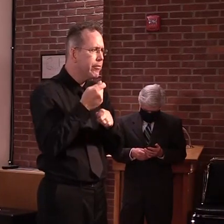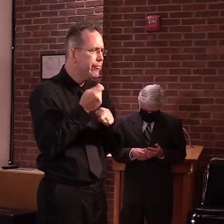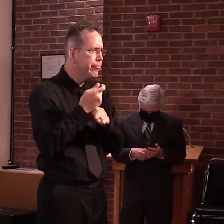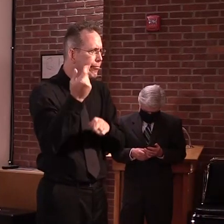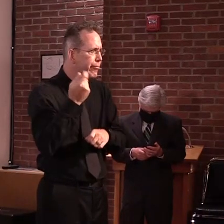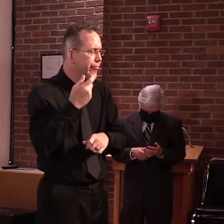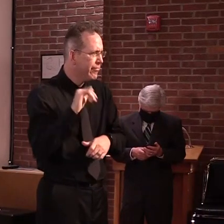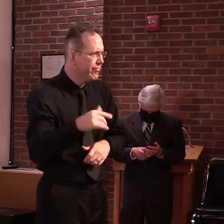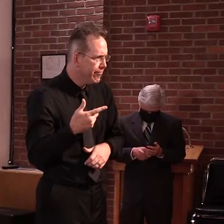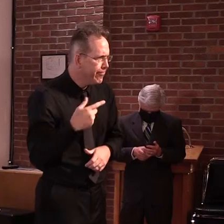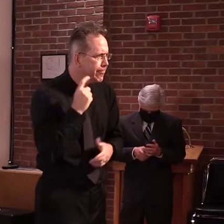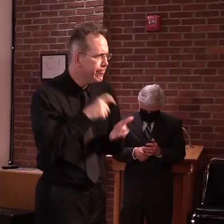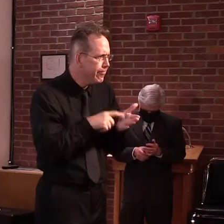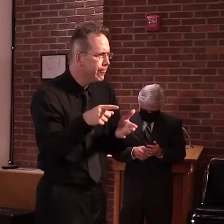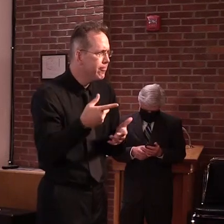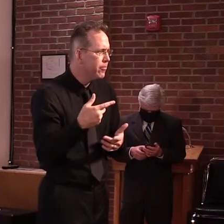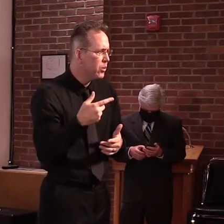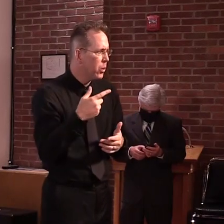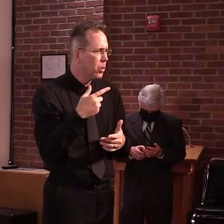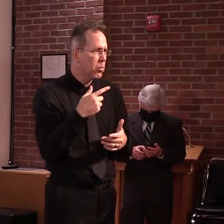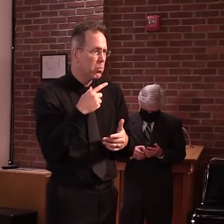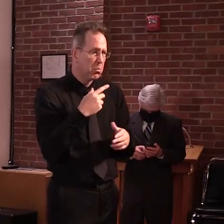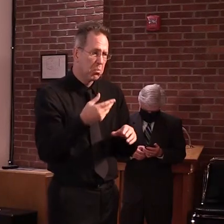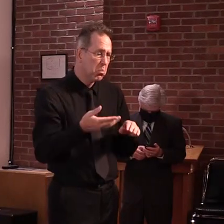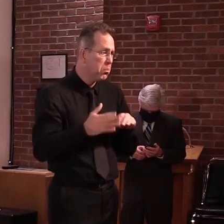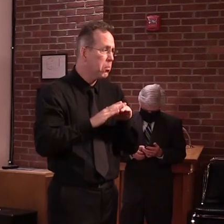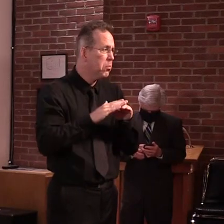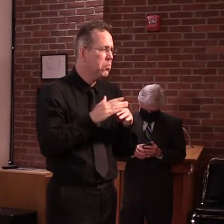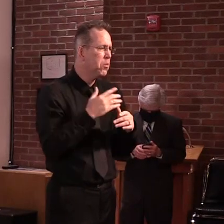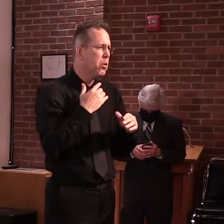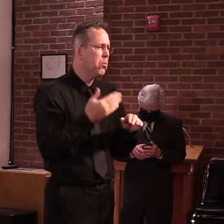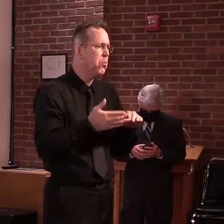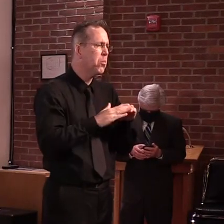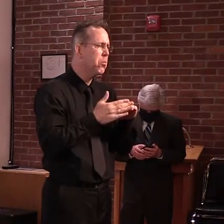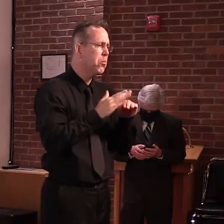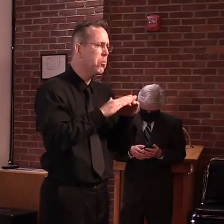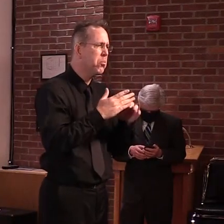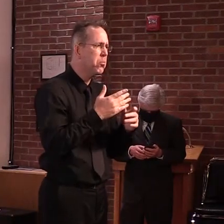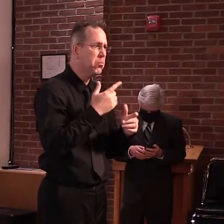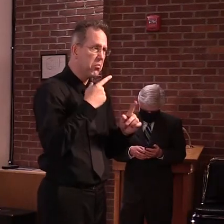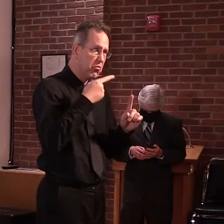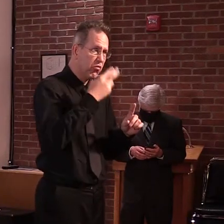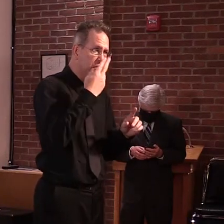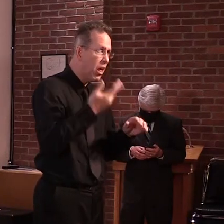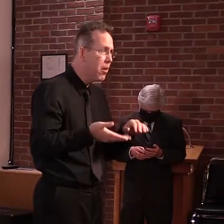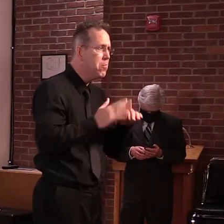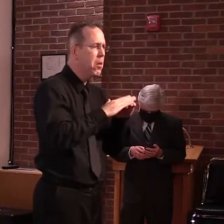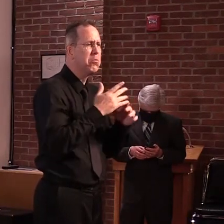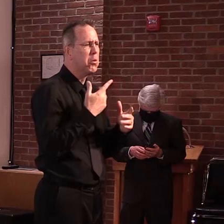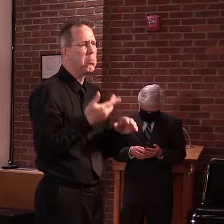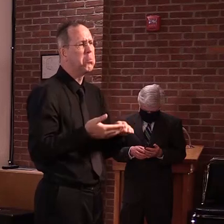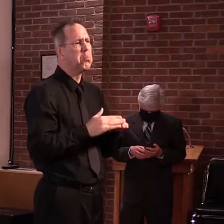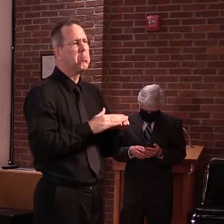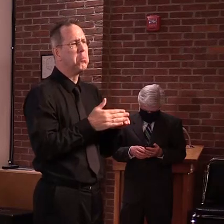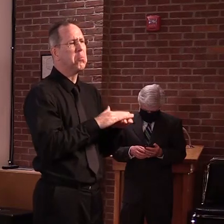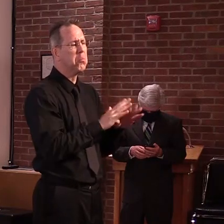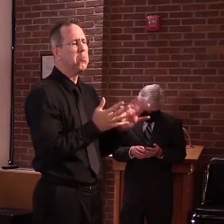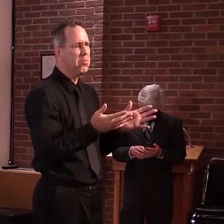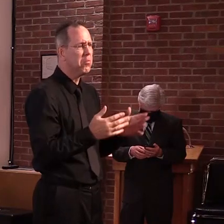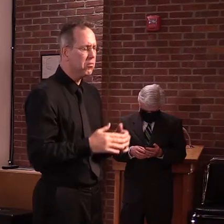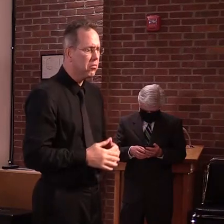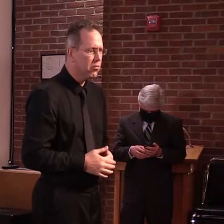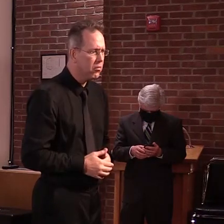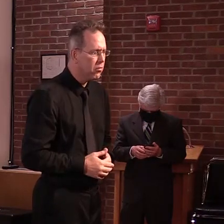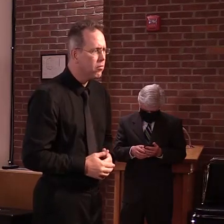hundred, I'm not sure I could tie that back to any specific reason. But I will also, I'm happy to follow up with our